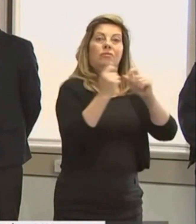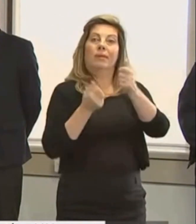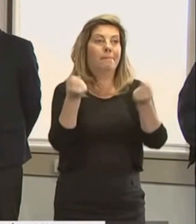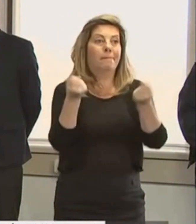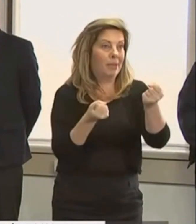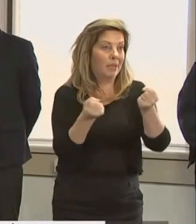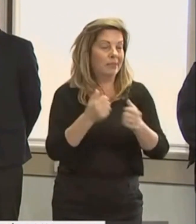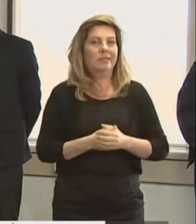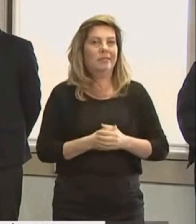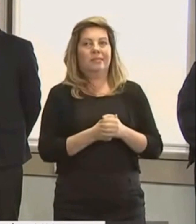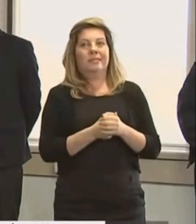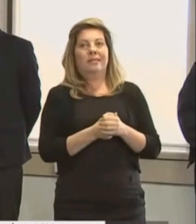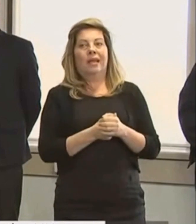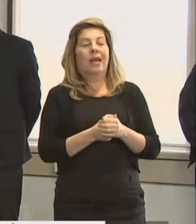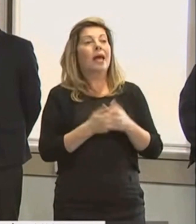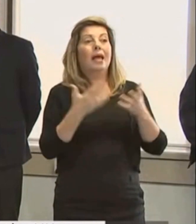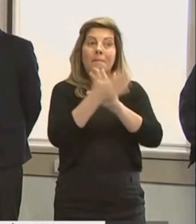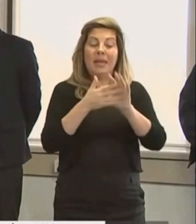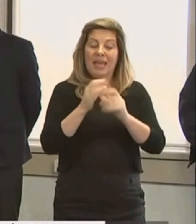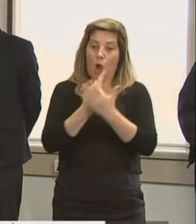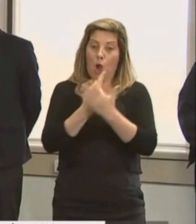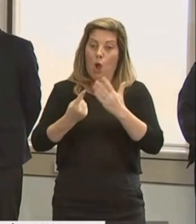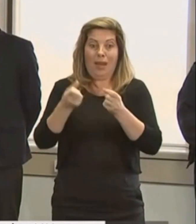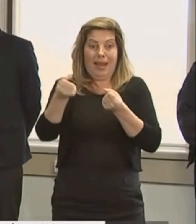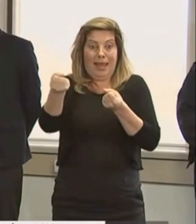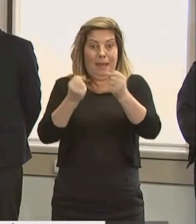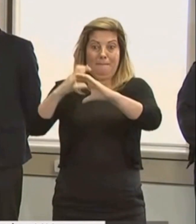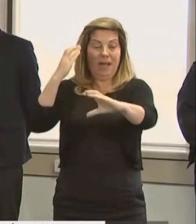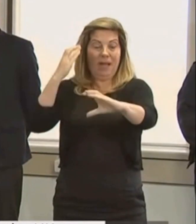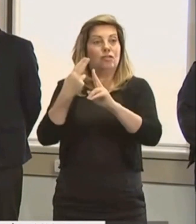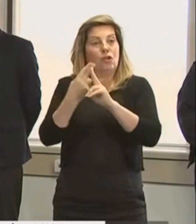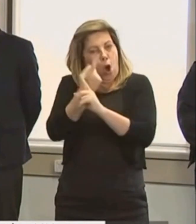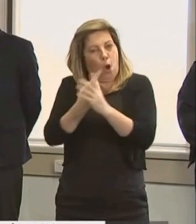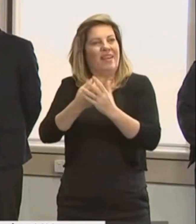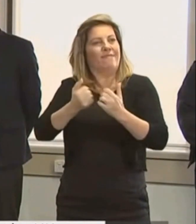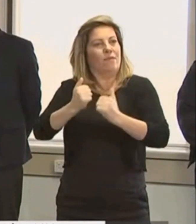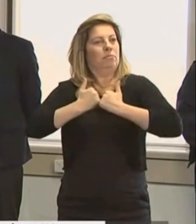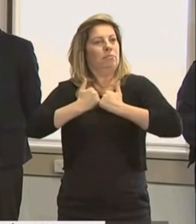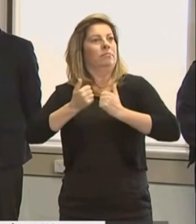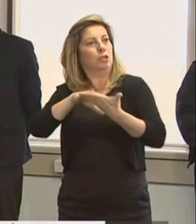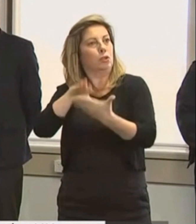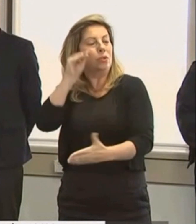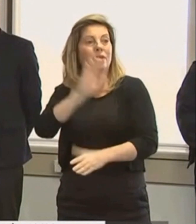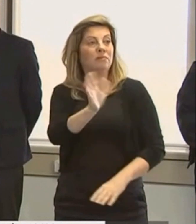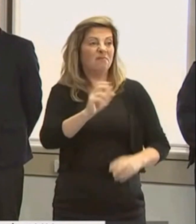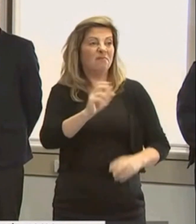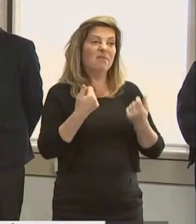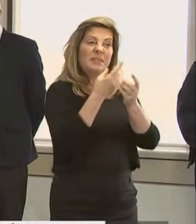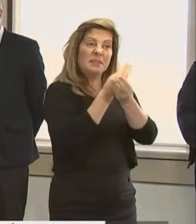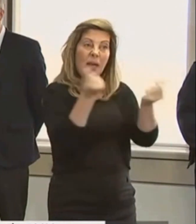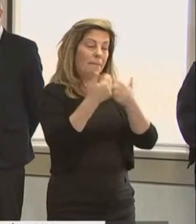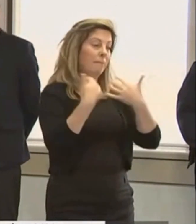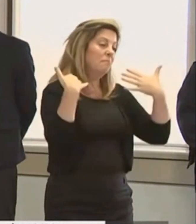see about 900 school kids transported across services. Of that, about 110,000 of those kids